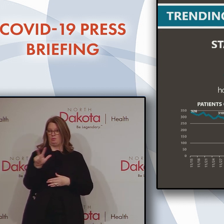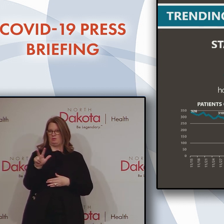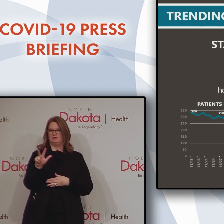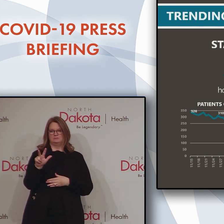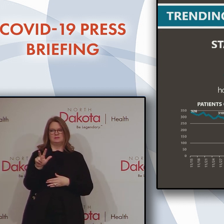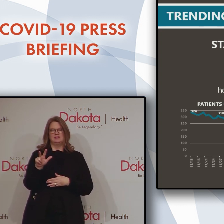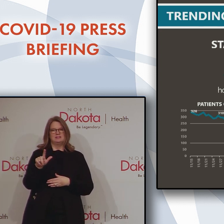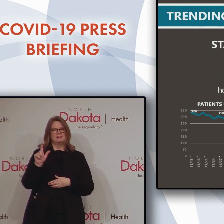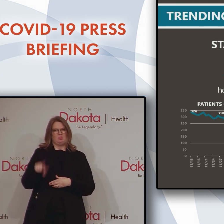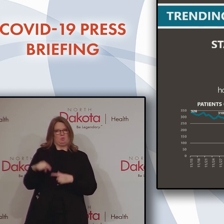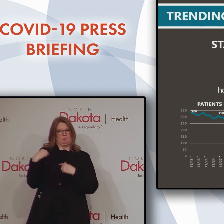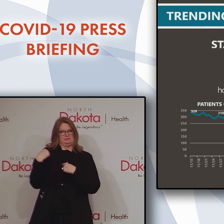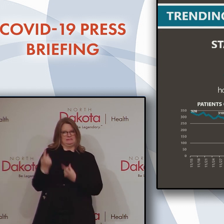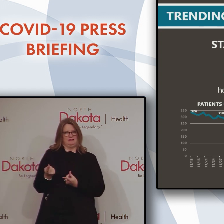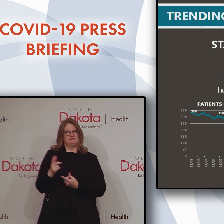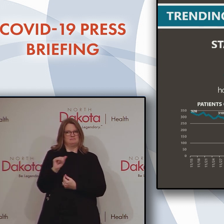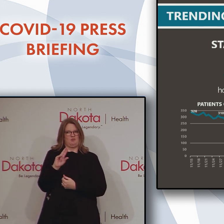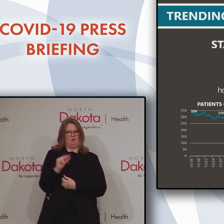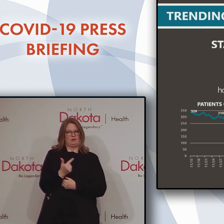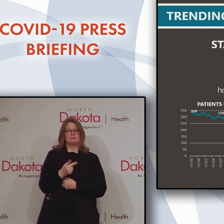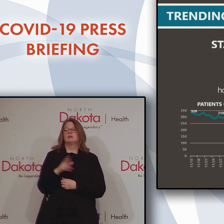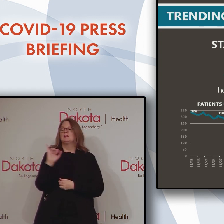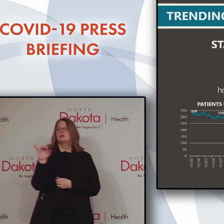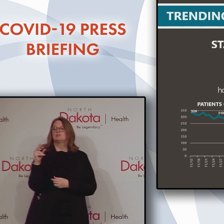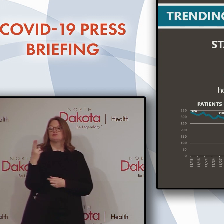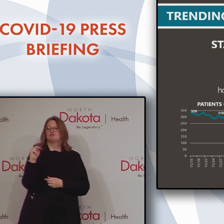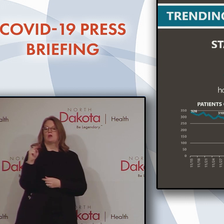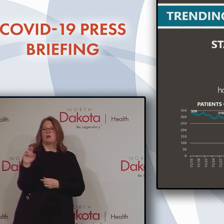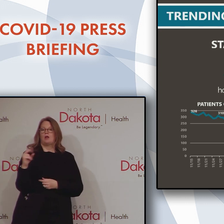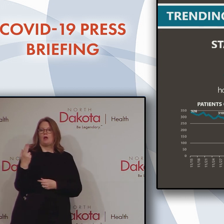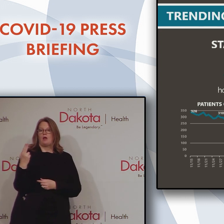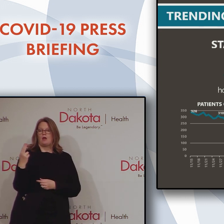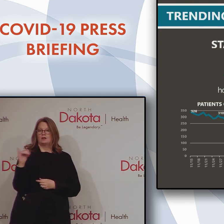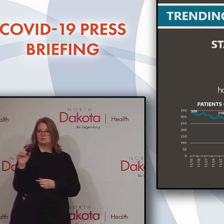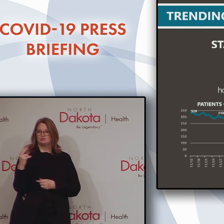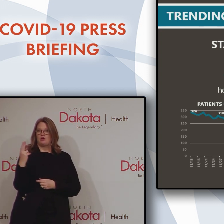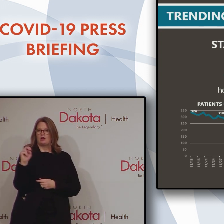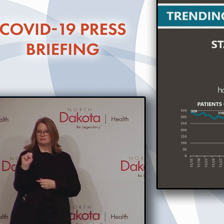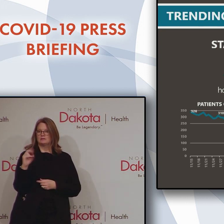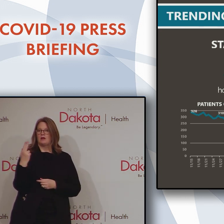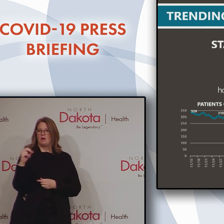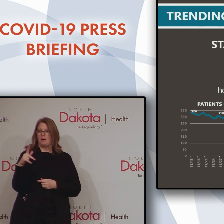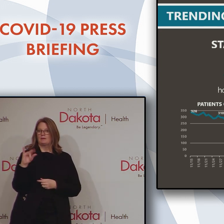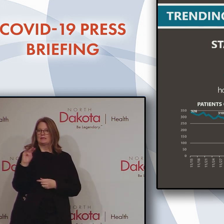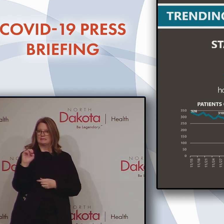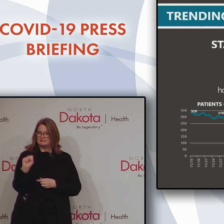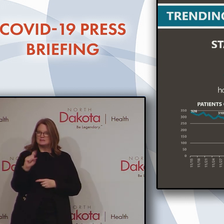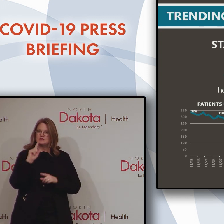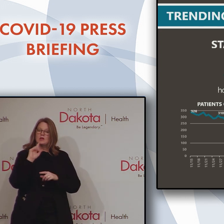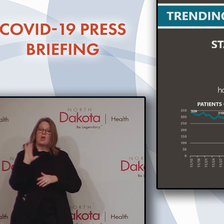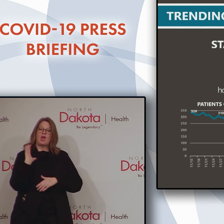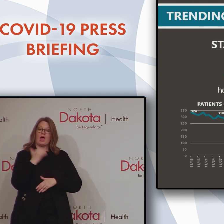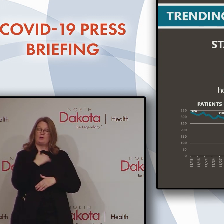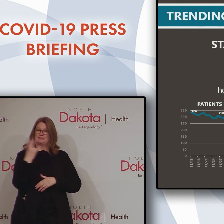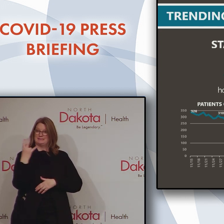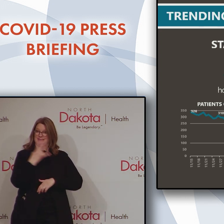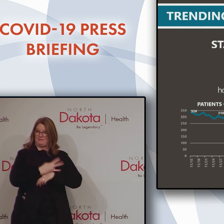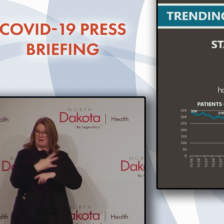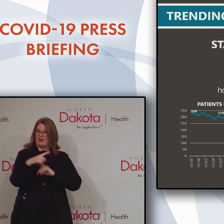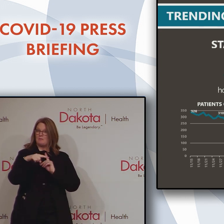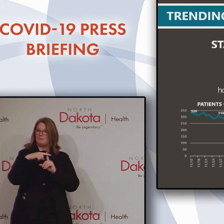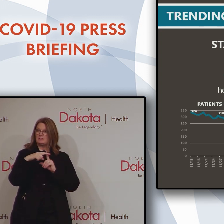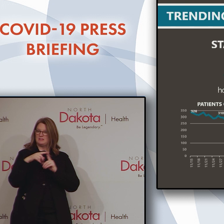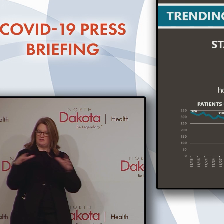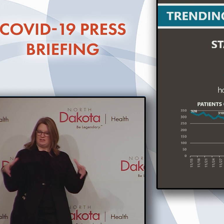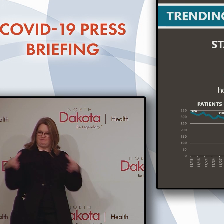since late August. And according to Johns Hopkins University reporting on COVID, our 7-day positivity rate is